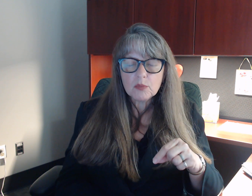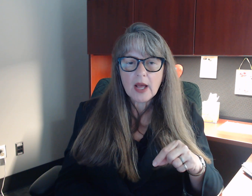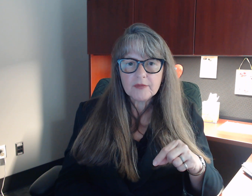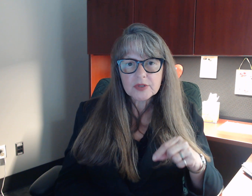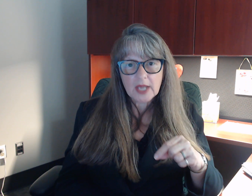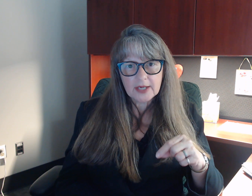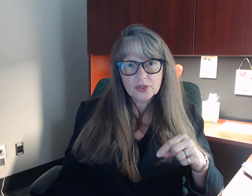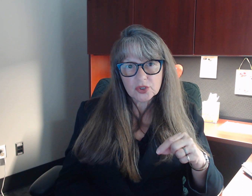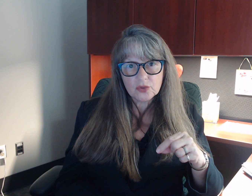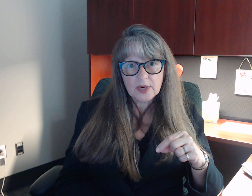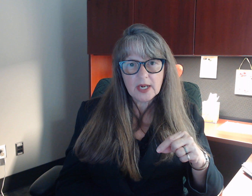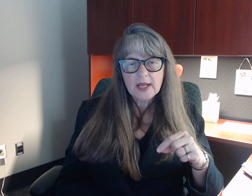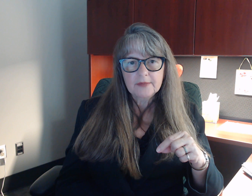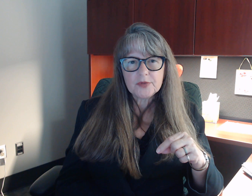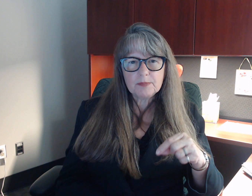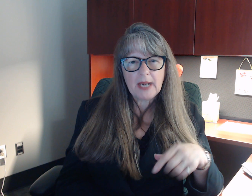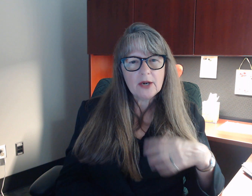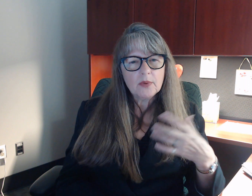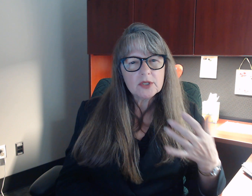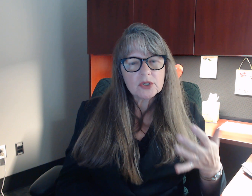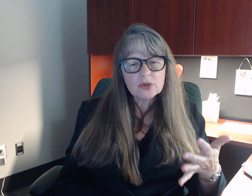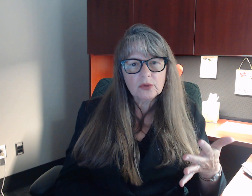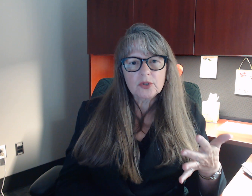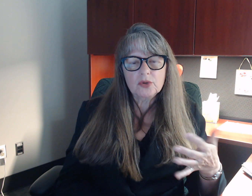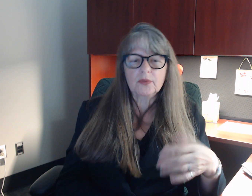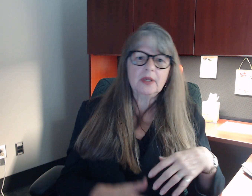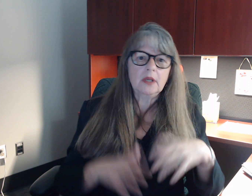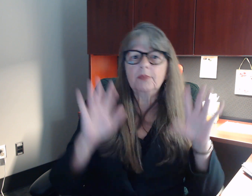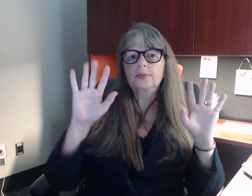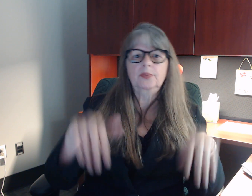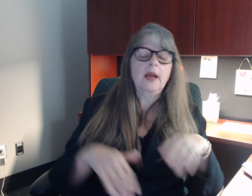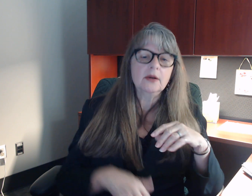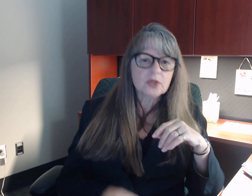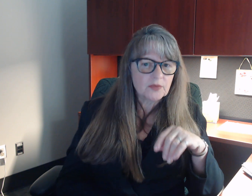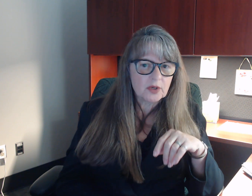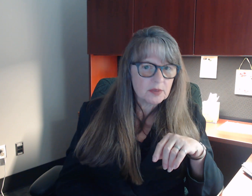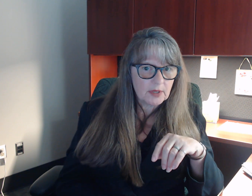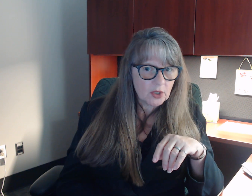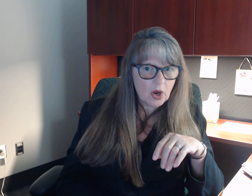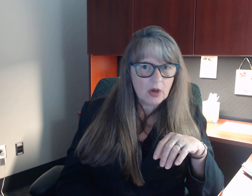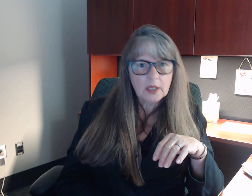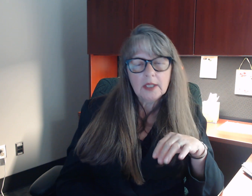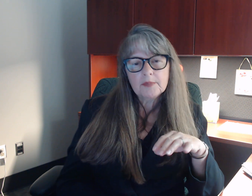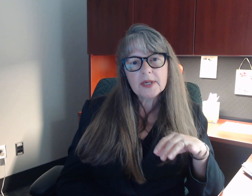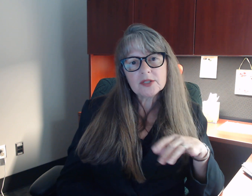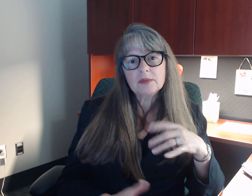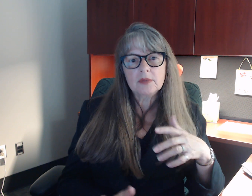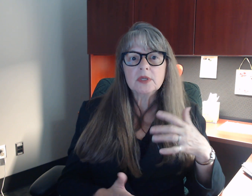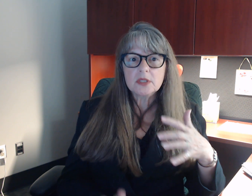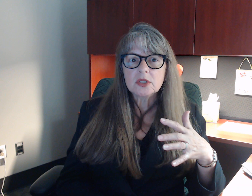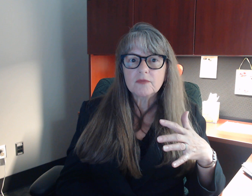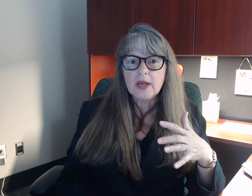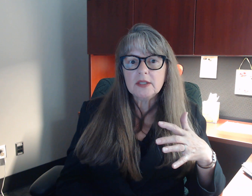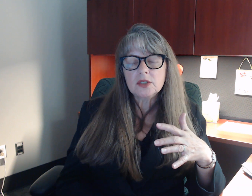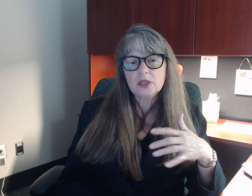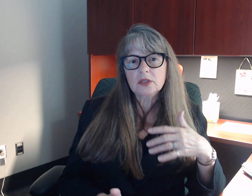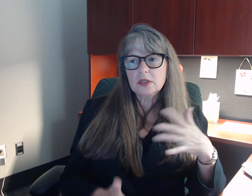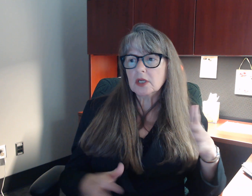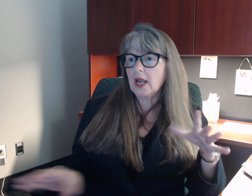have signs to it. But I don't want to discourage you or thinking, oh, I'll just finger spell it all, because sometimes it is fun to kind of